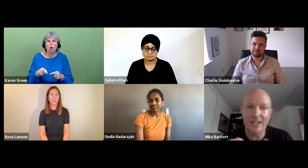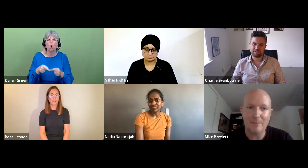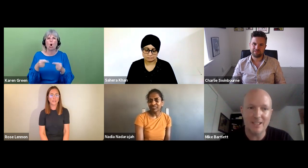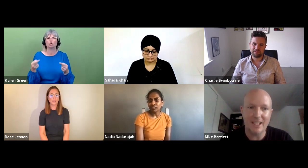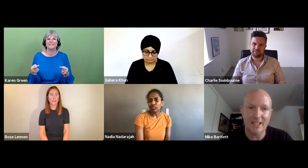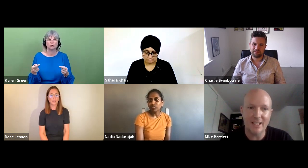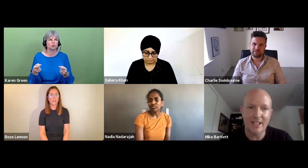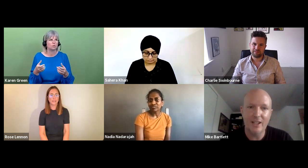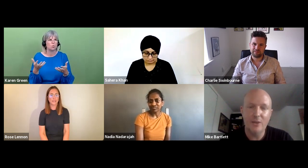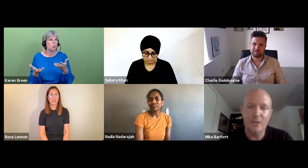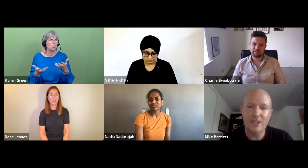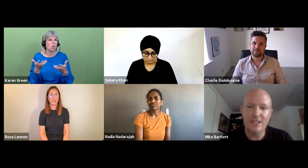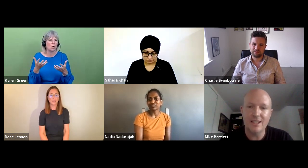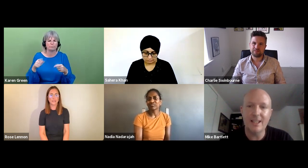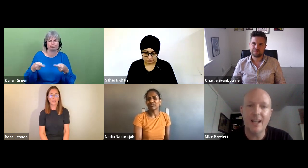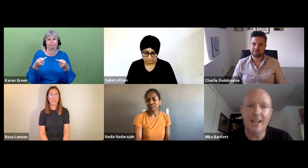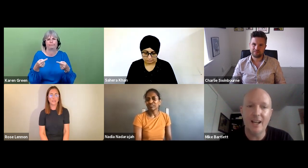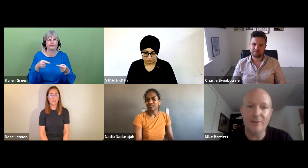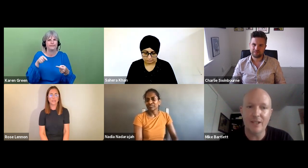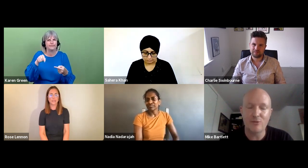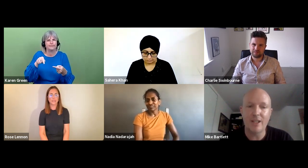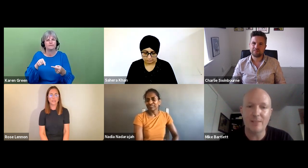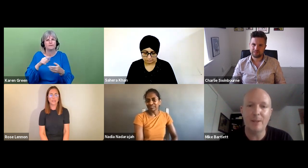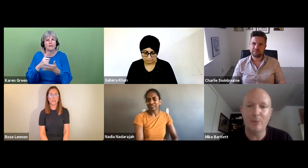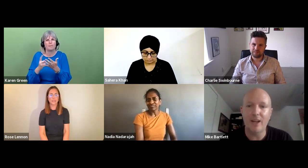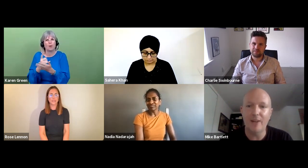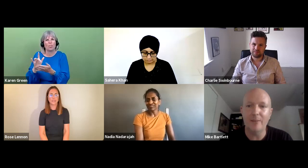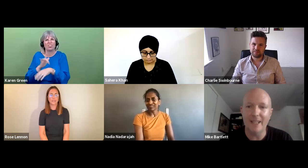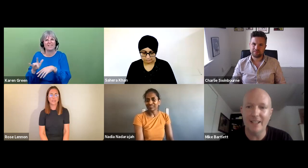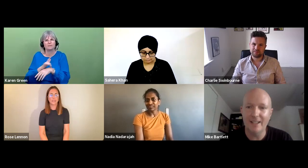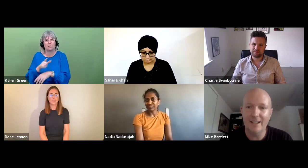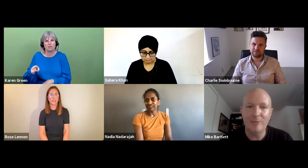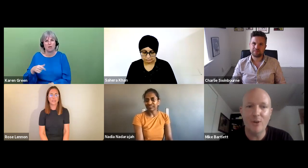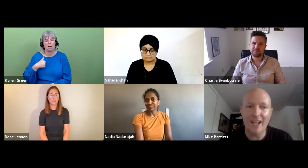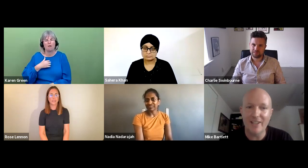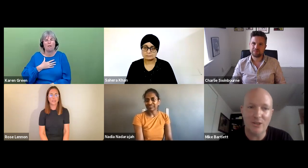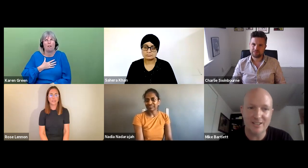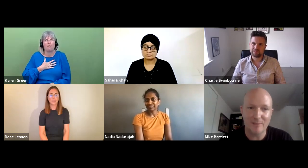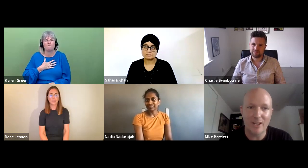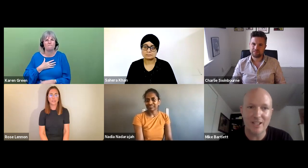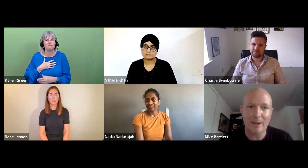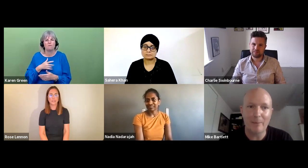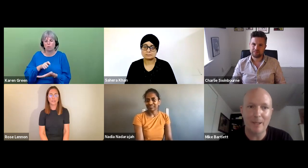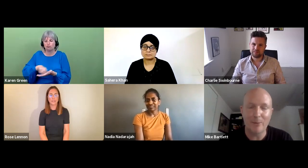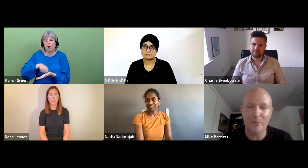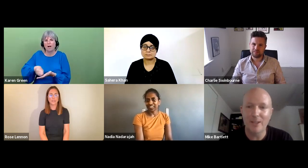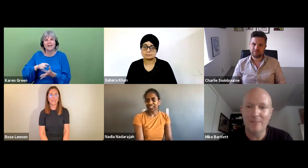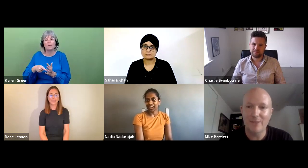theatre particularly, which is that the thing I love is writing people that aren't me. I'm not that interested in writing about people that